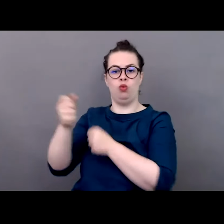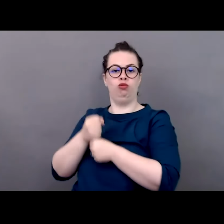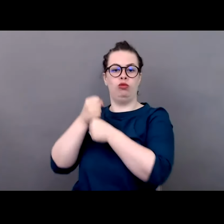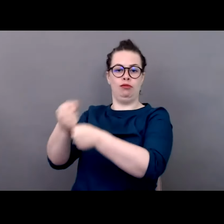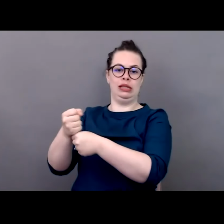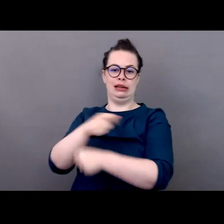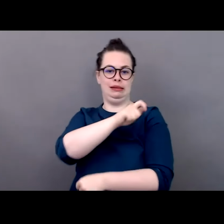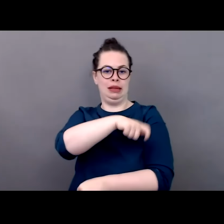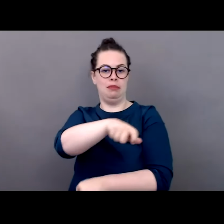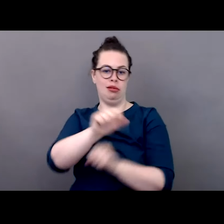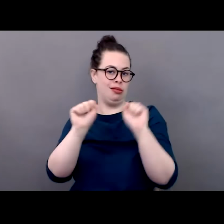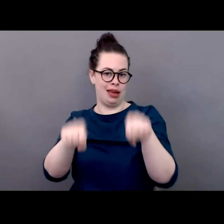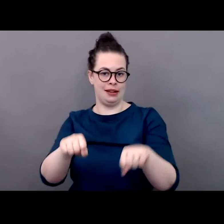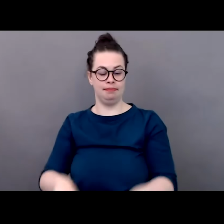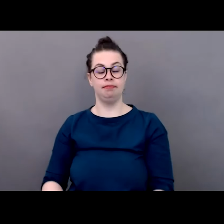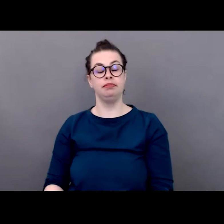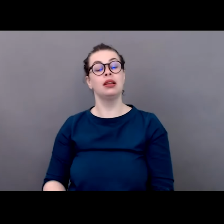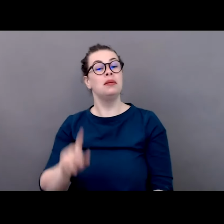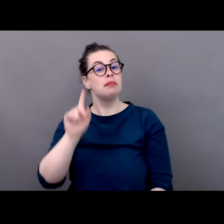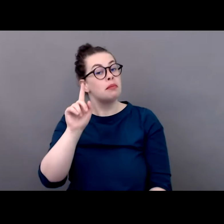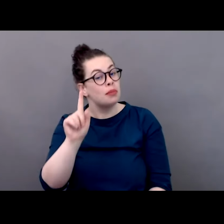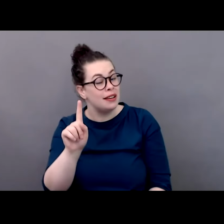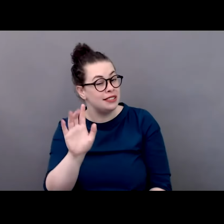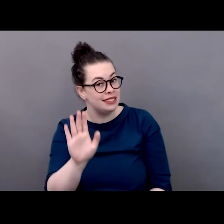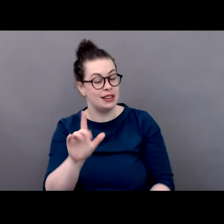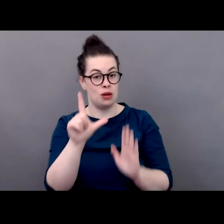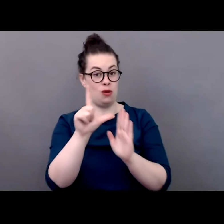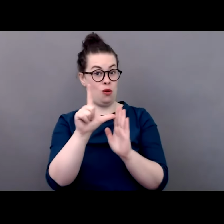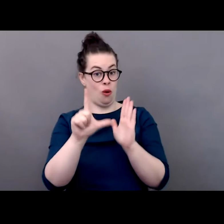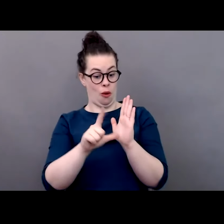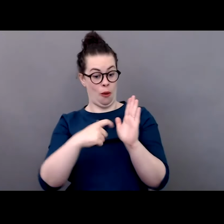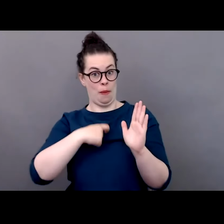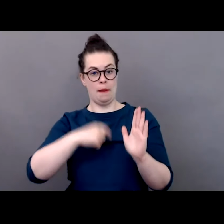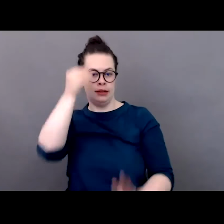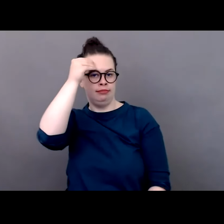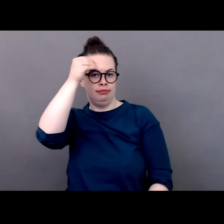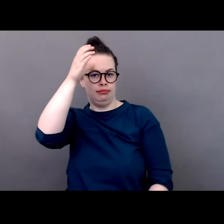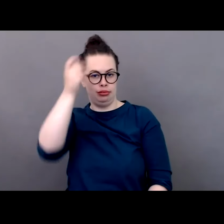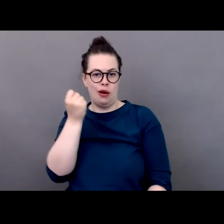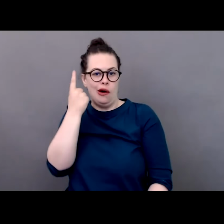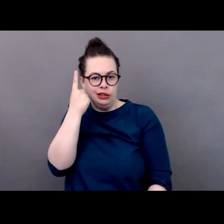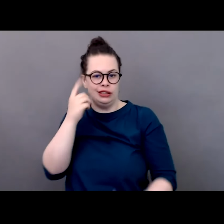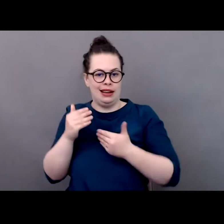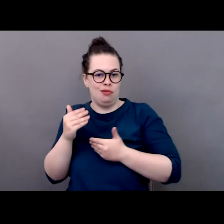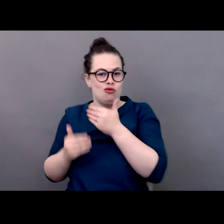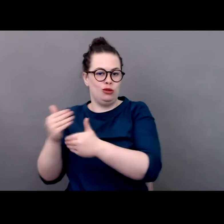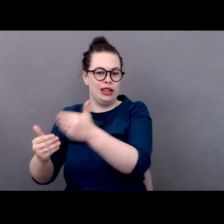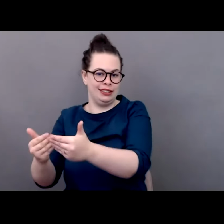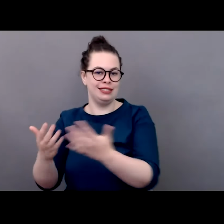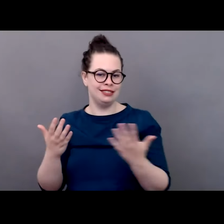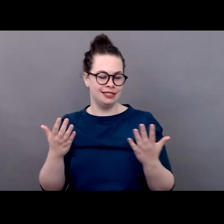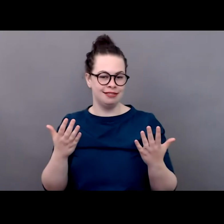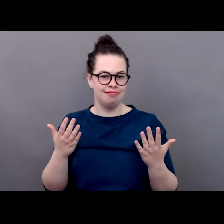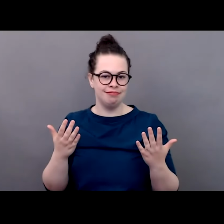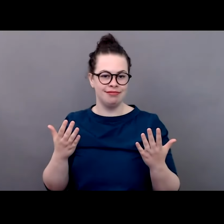Lawyers know about the procedure mostly. So practicing lawyers, I mean acting